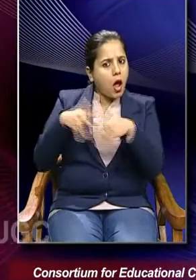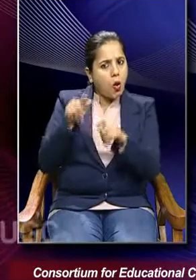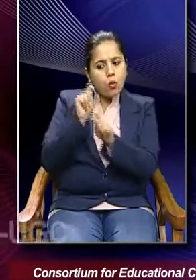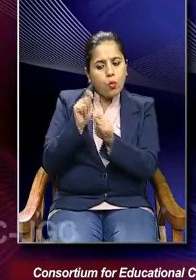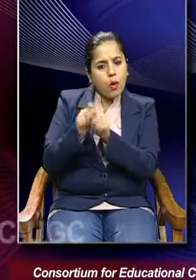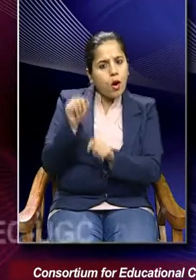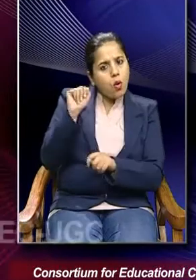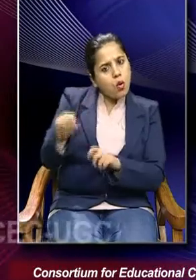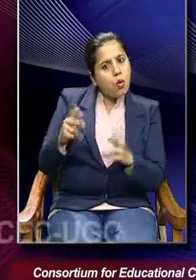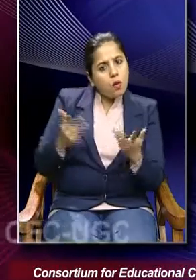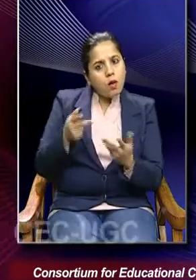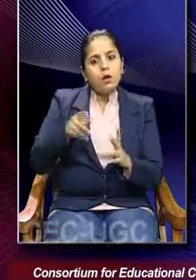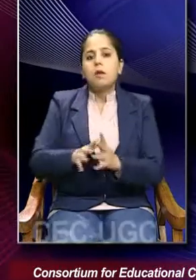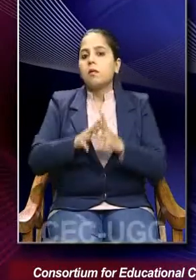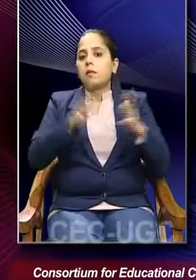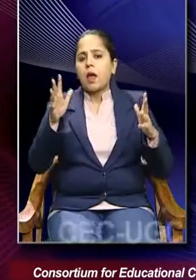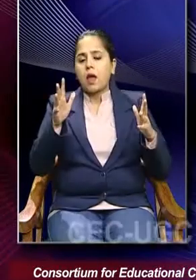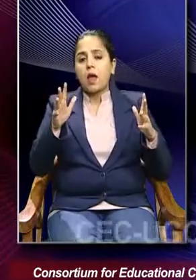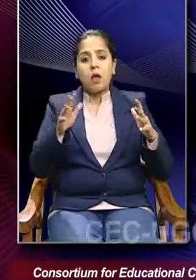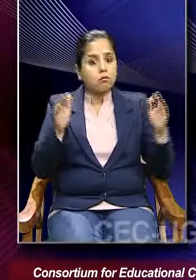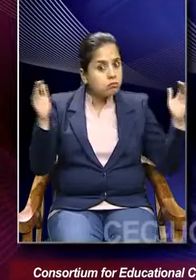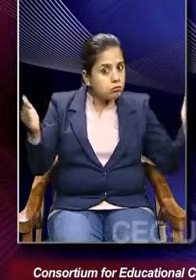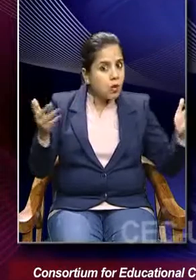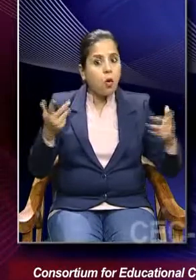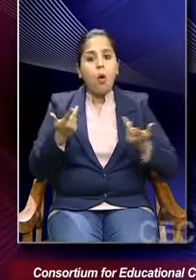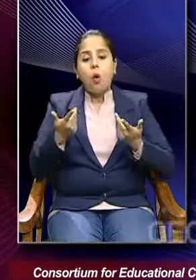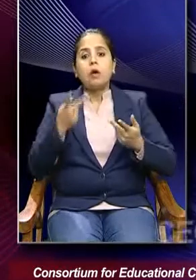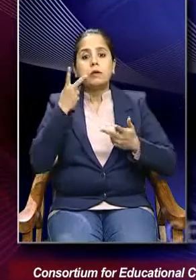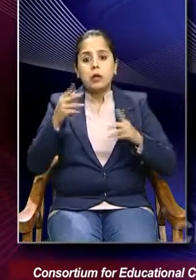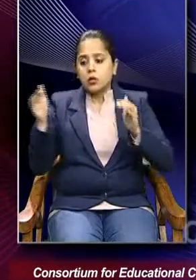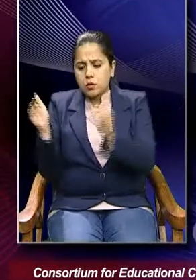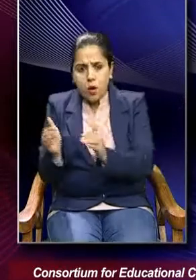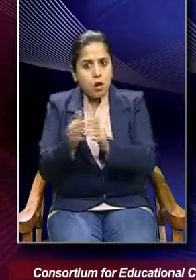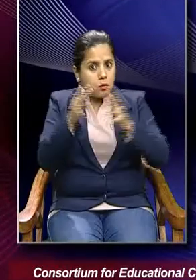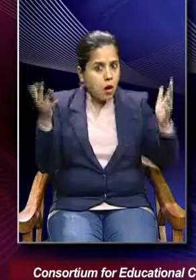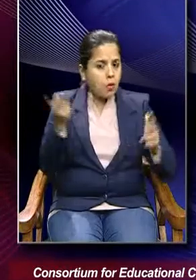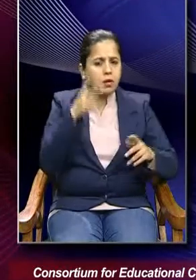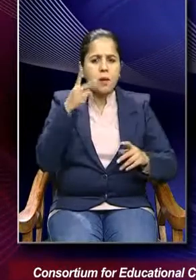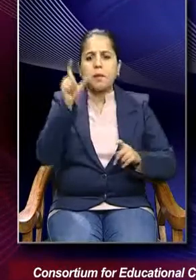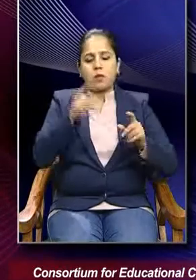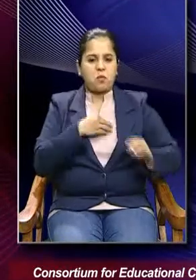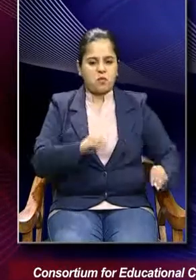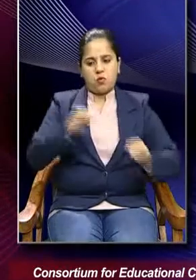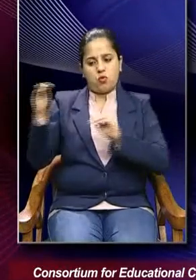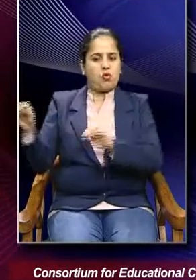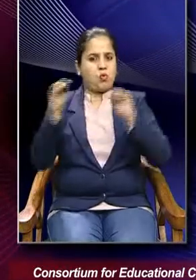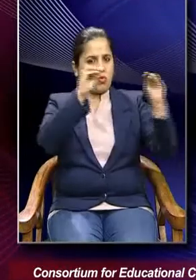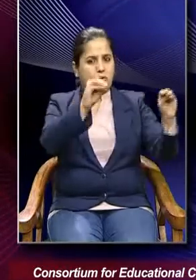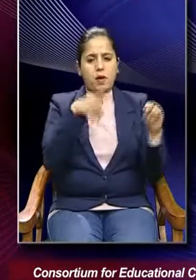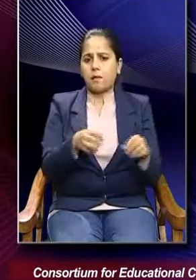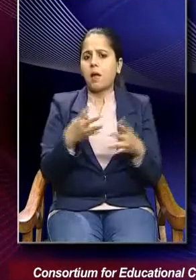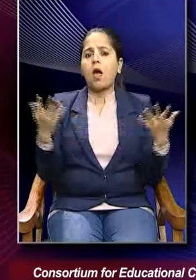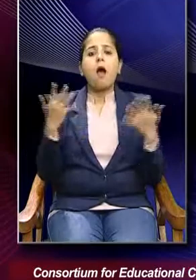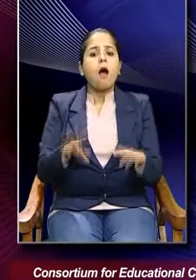both large and small scale. Large scale, if you see migration, so you have migration